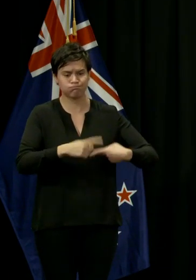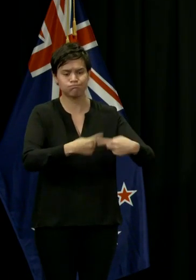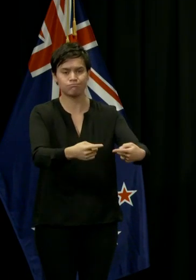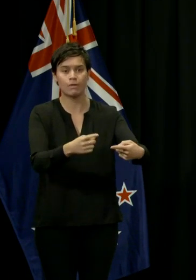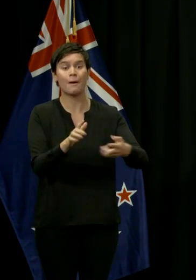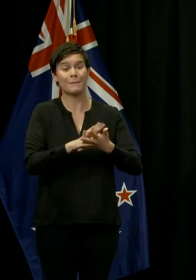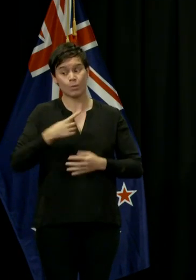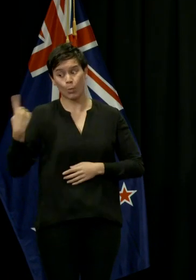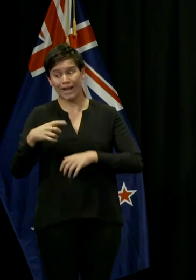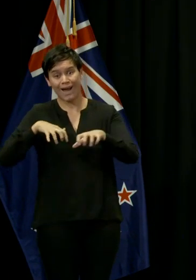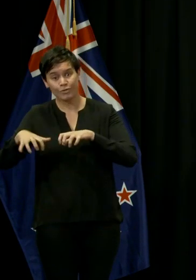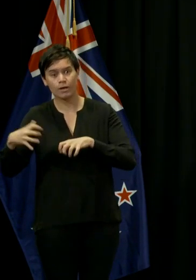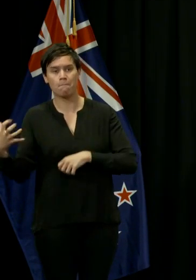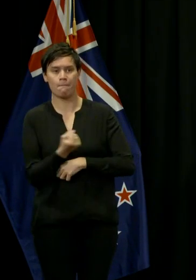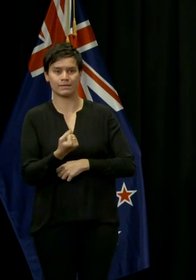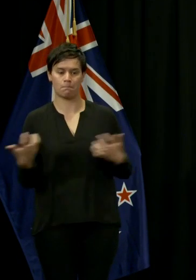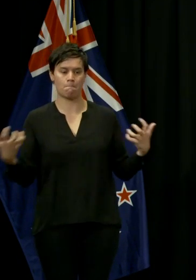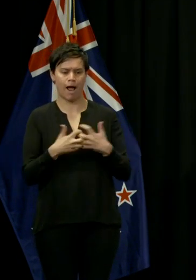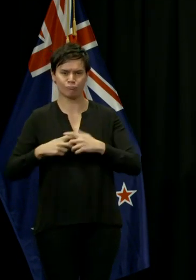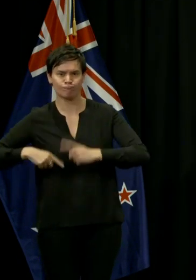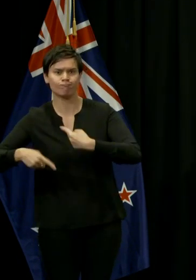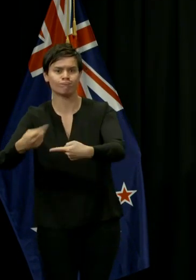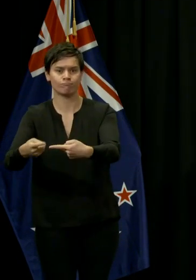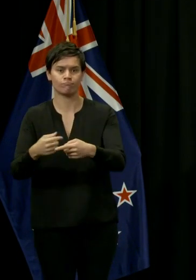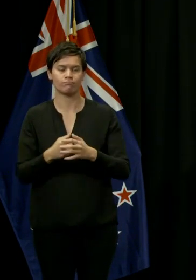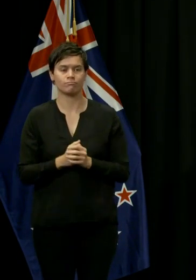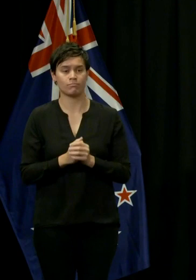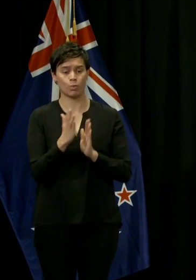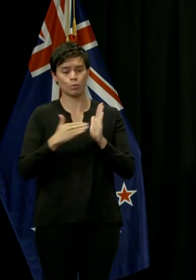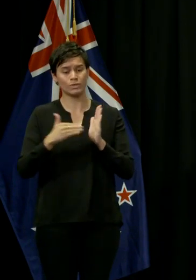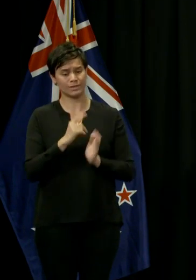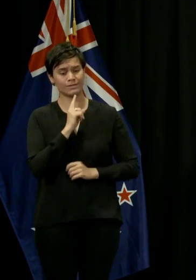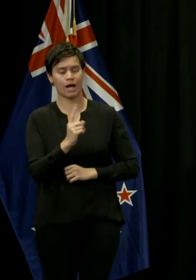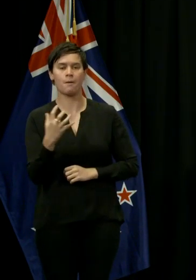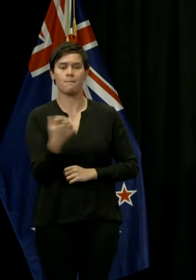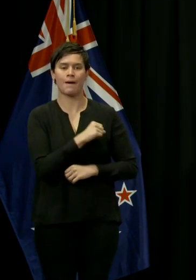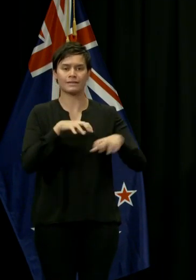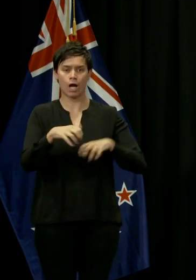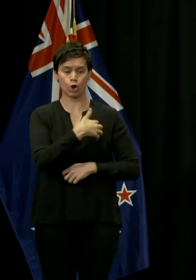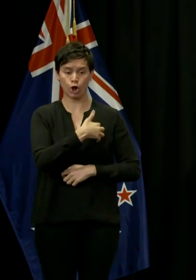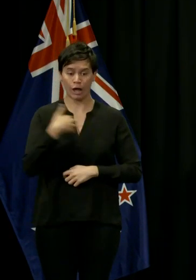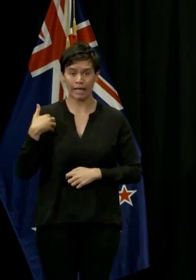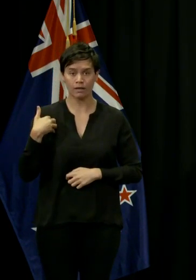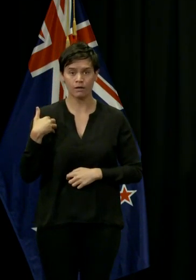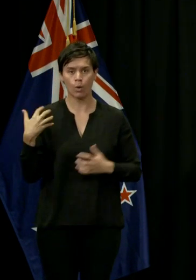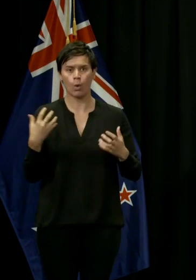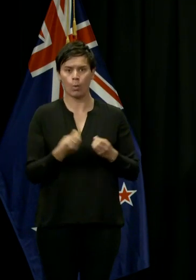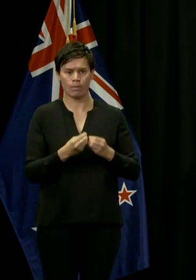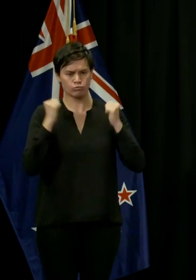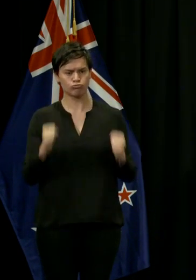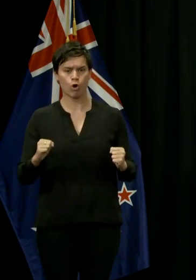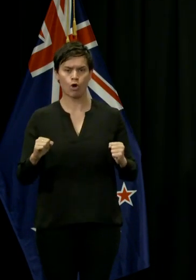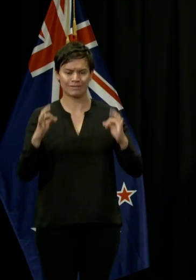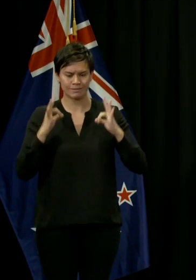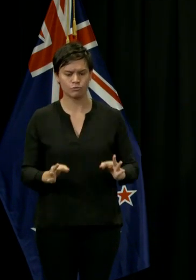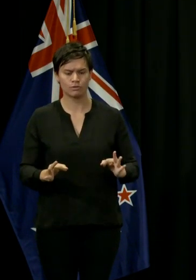we. We have always said we would act early, decisively, and go hard, and we